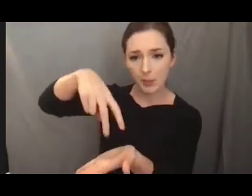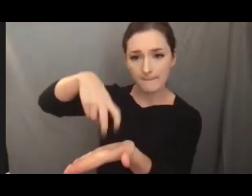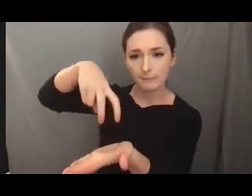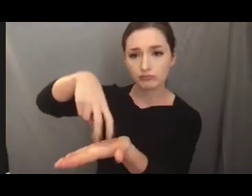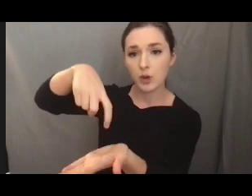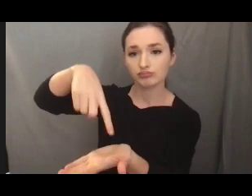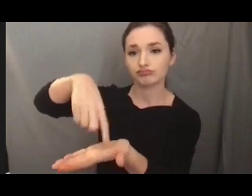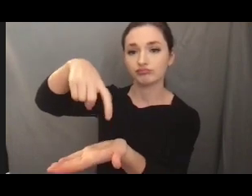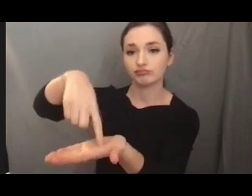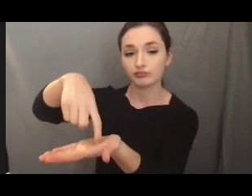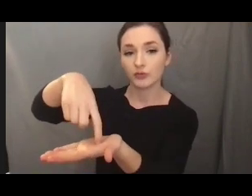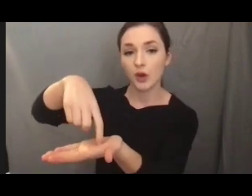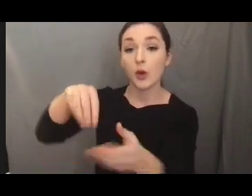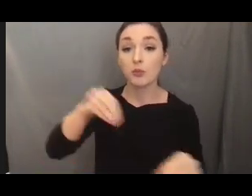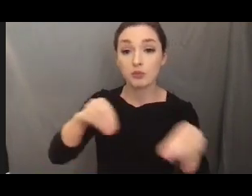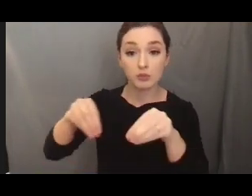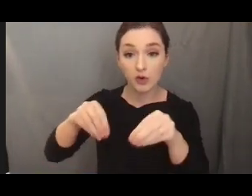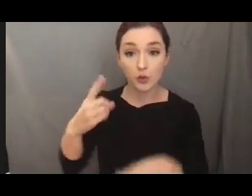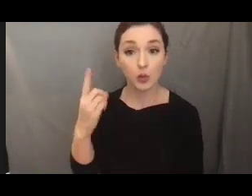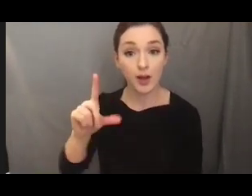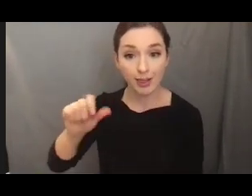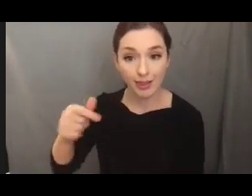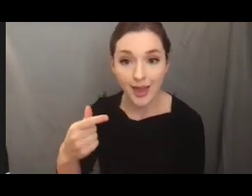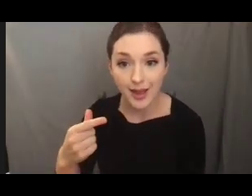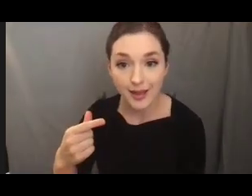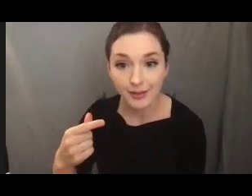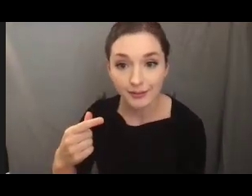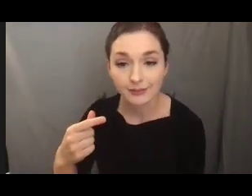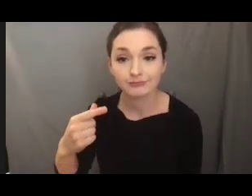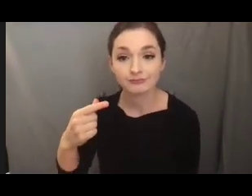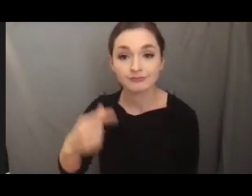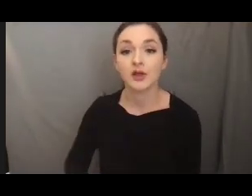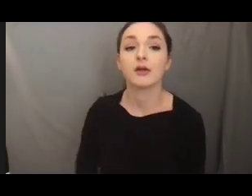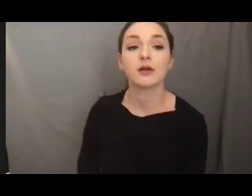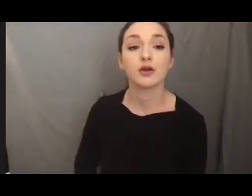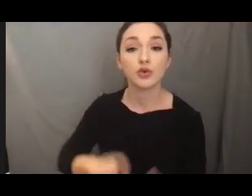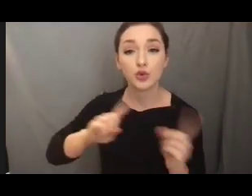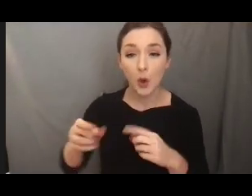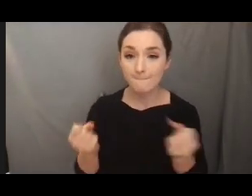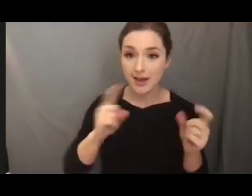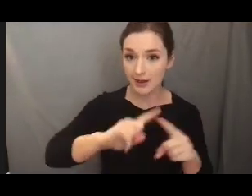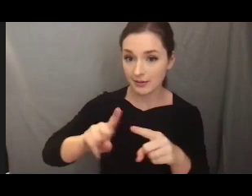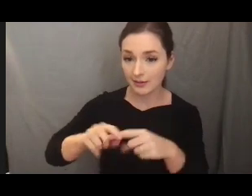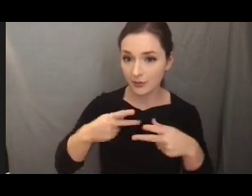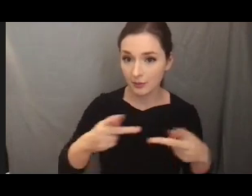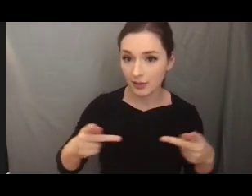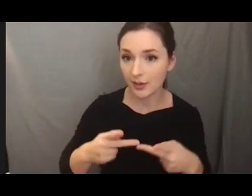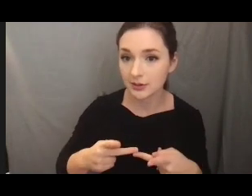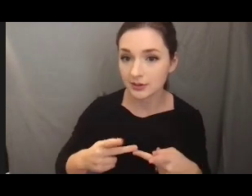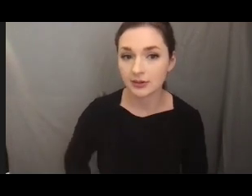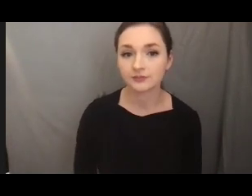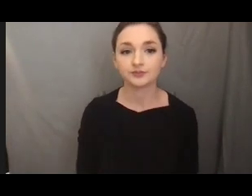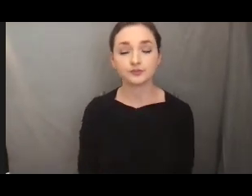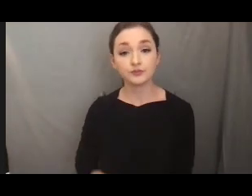to the outhouse in the backyard, and even on Sundays to church. Wilma's mother urged her on. Mrs. Rudolph had plenty